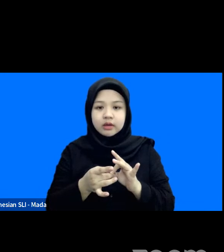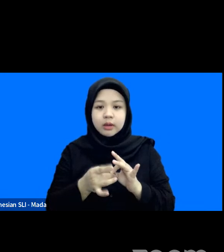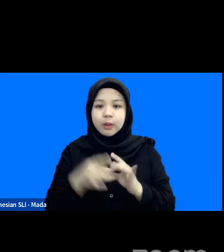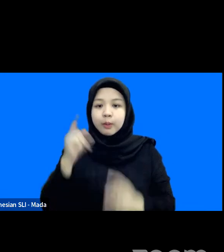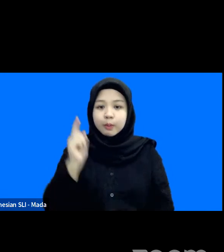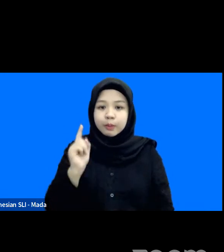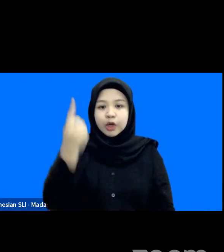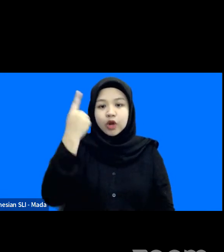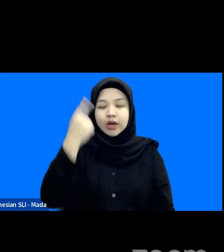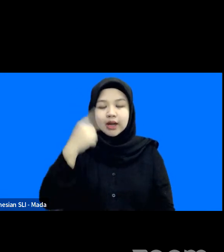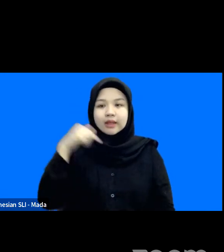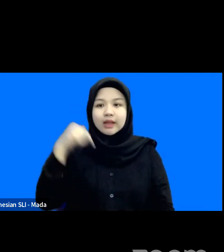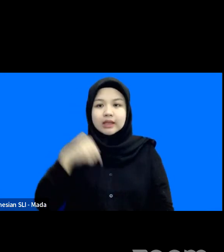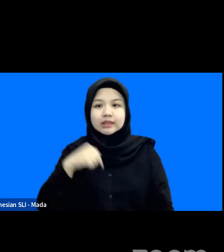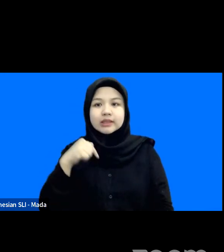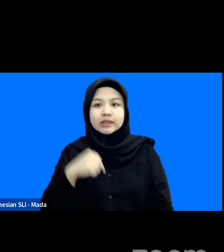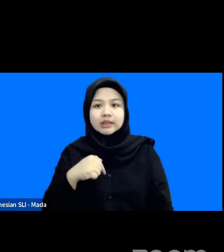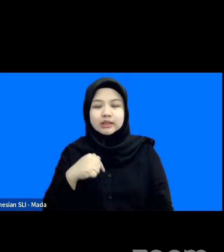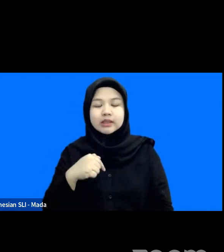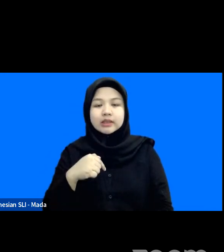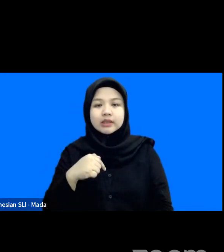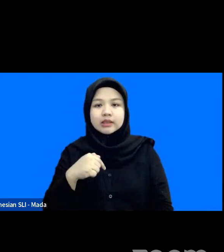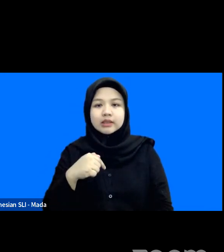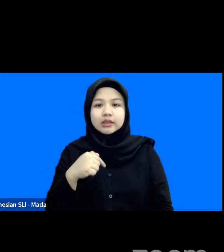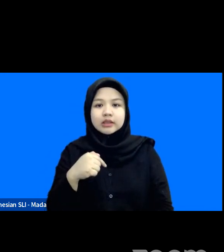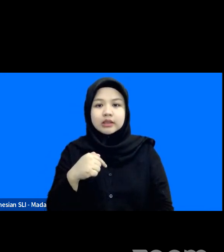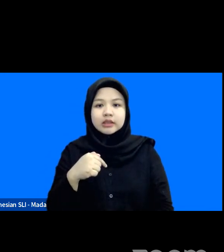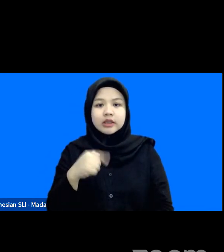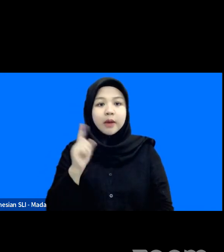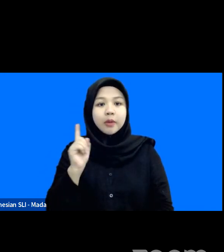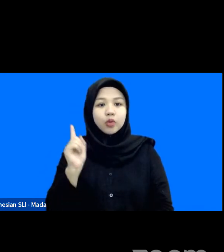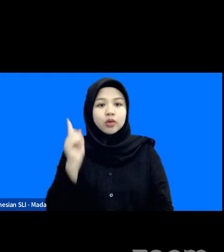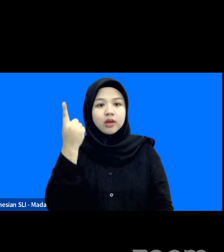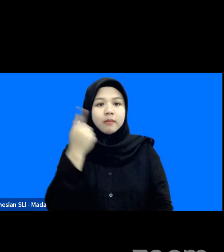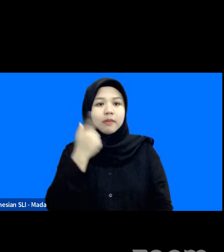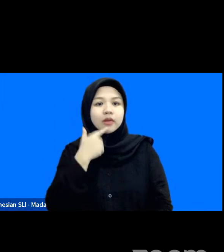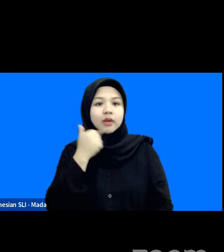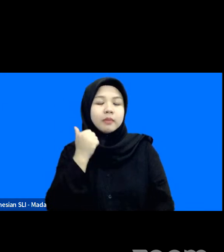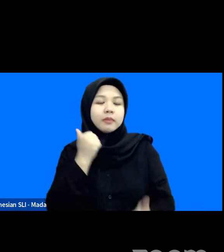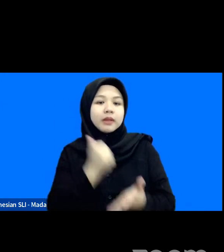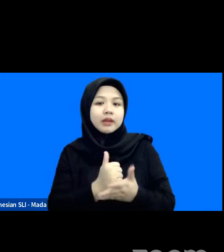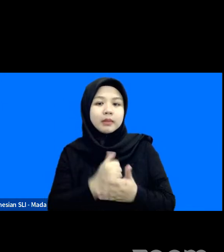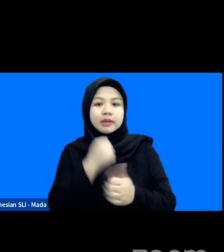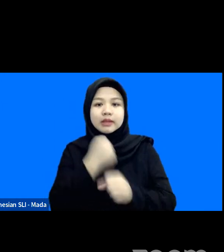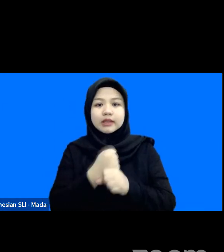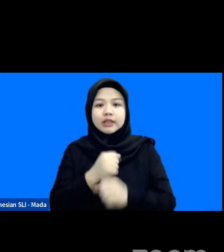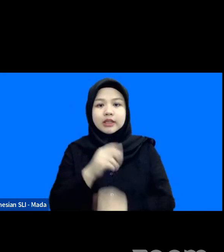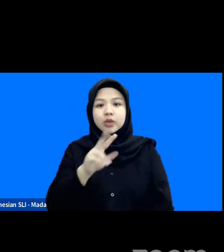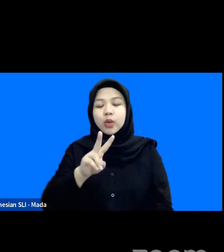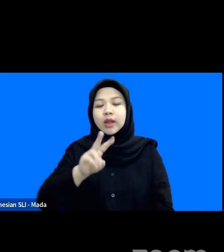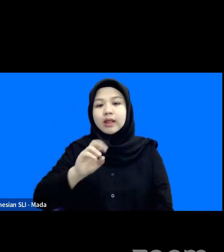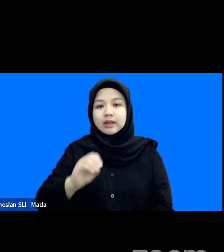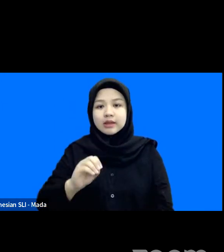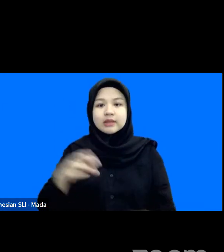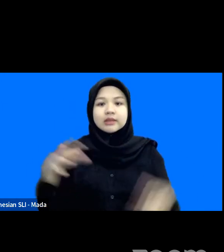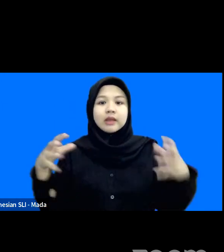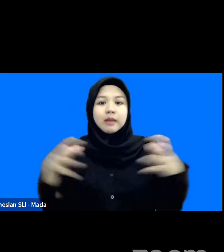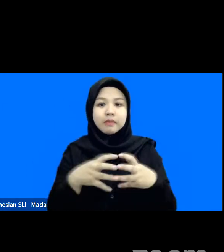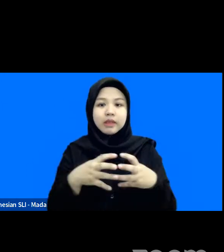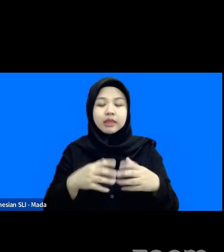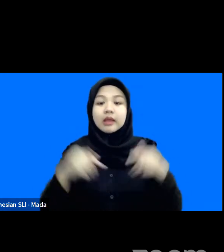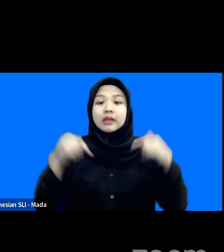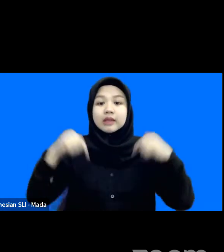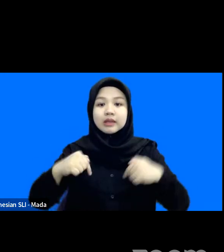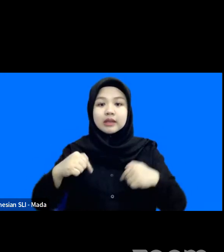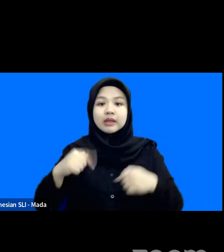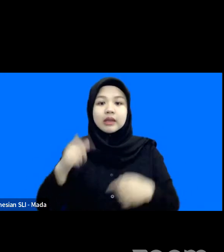G20 summit this year to support education recovery. I'm here today joining in with Dr. Iwan Sahril. So Dr. Iwan is the chair of